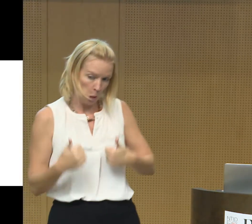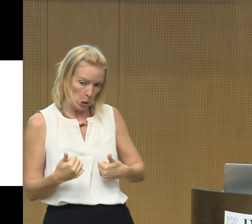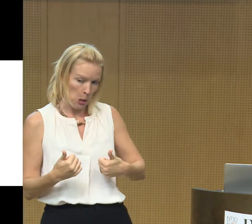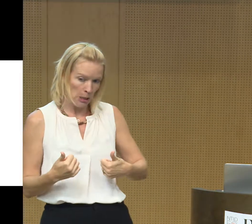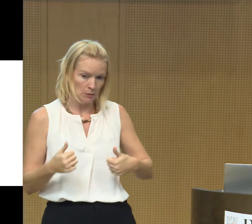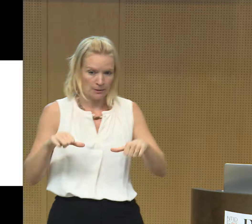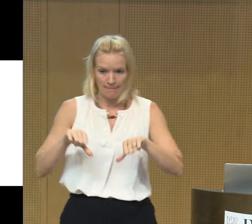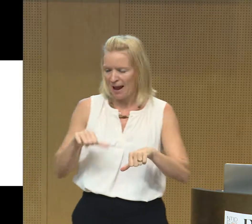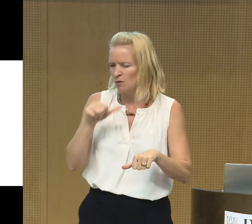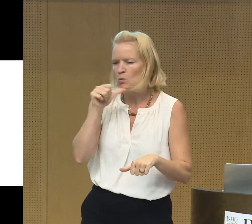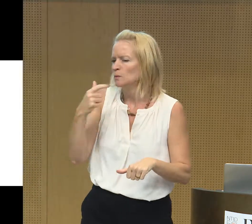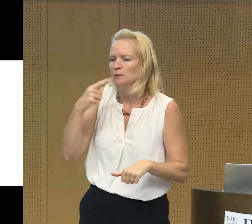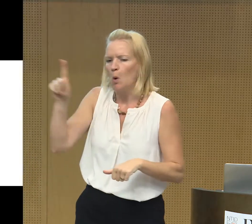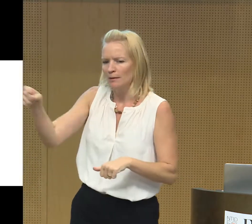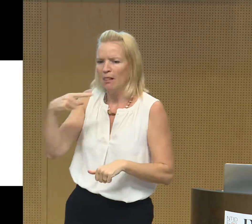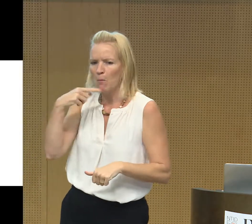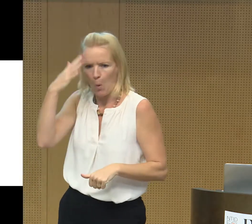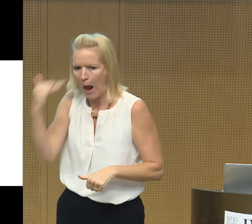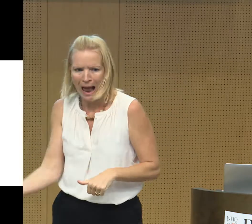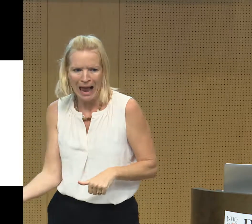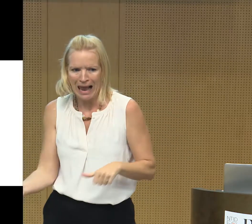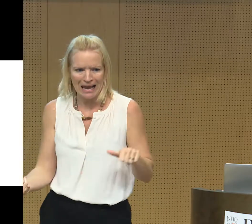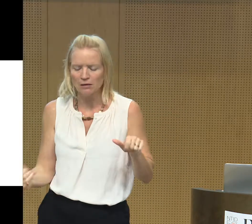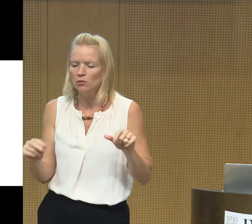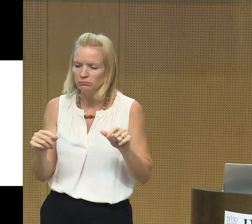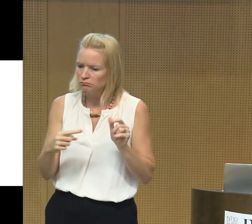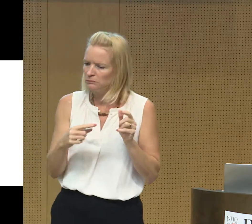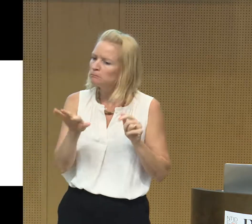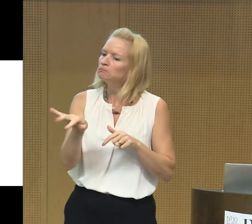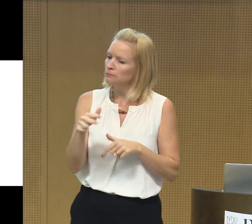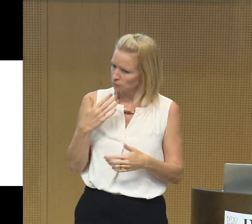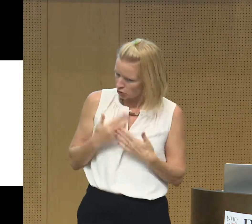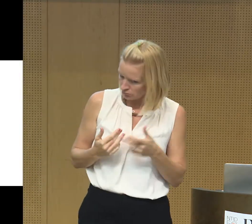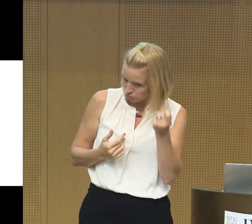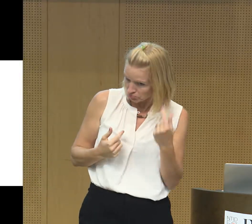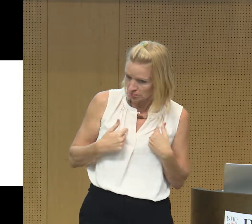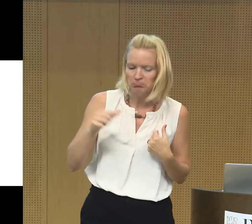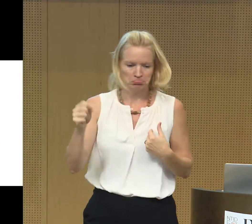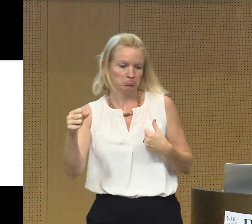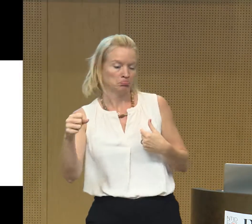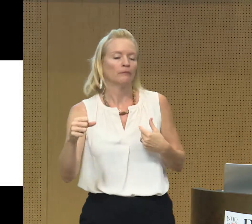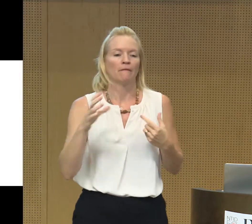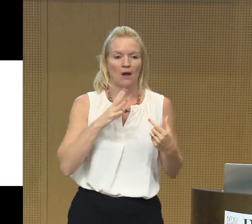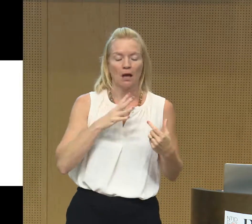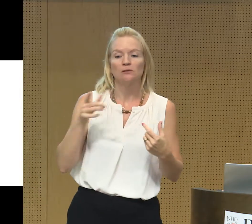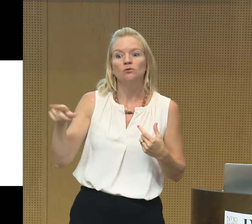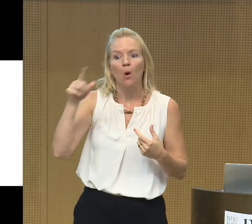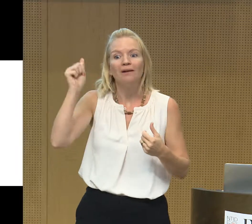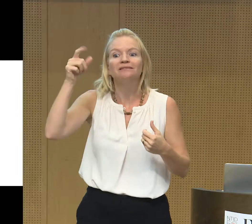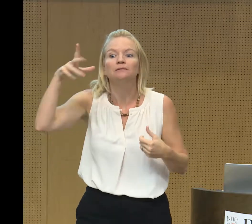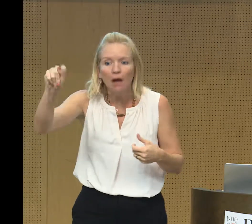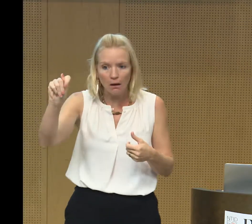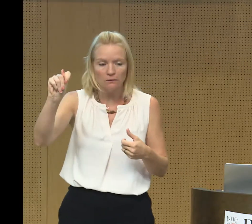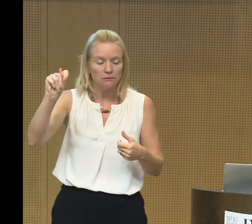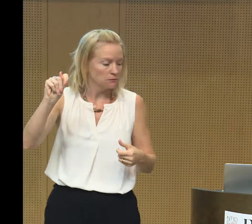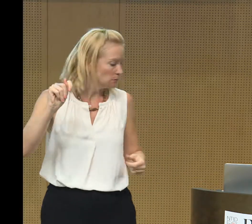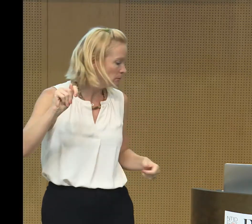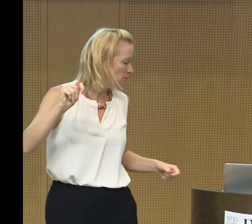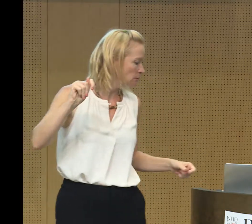You know, we didn't tell them why were we asked to know. We just asked them if they understood or not. For adults, that was. We just asked them if they